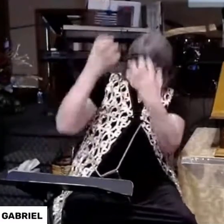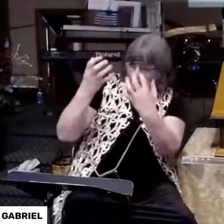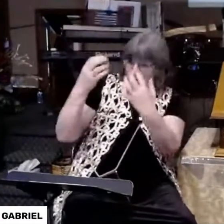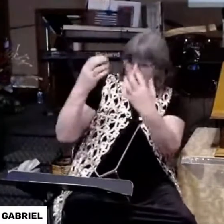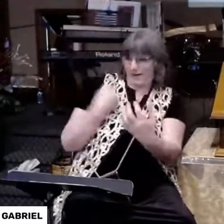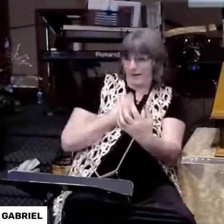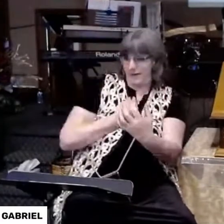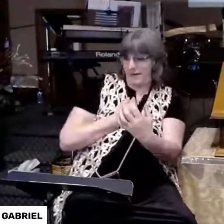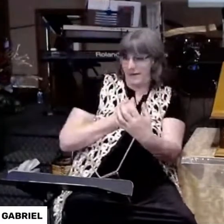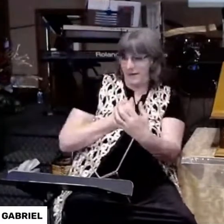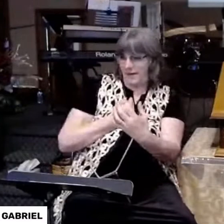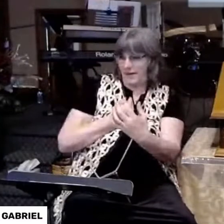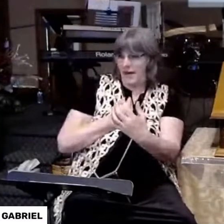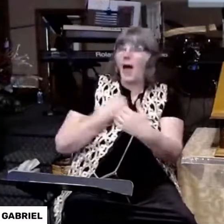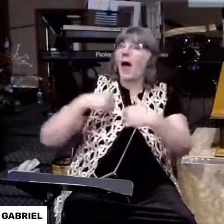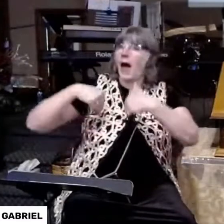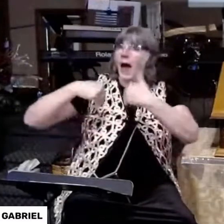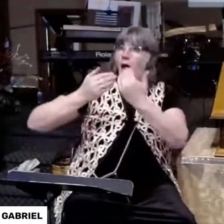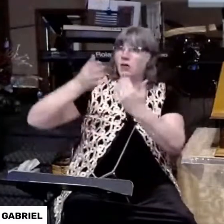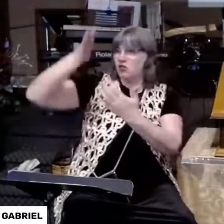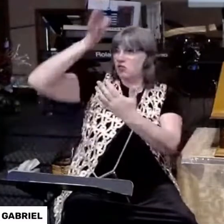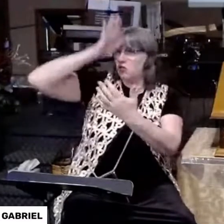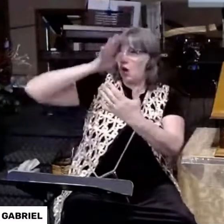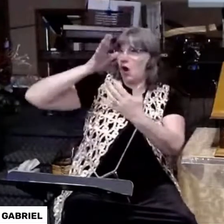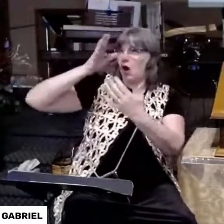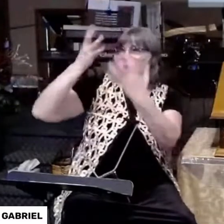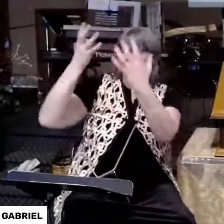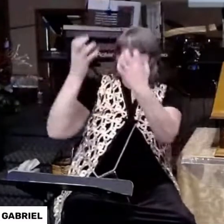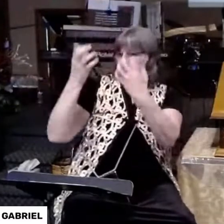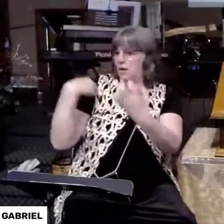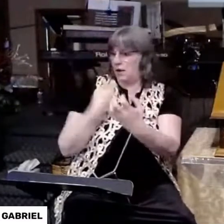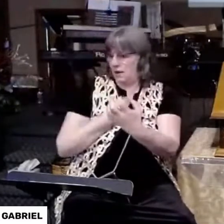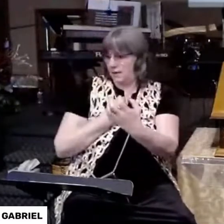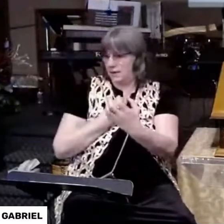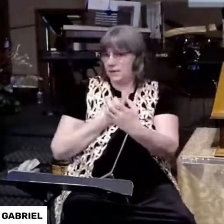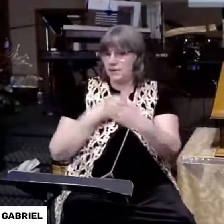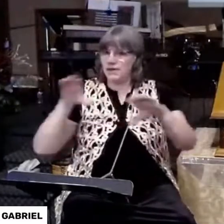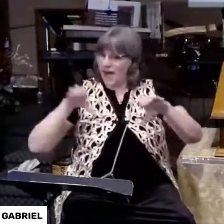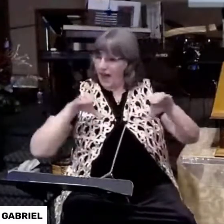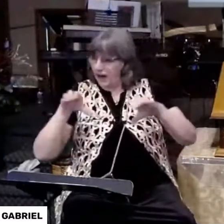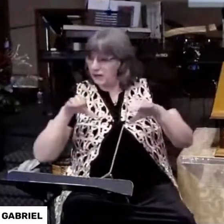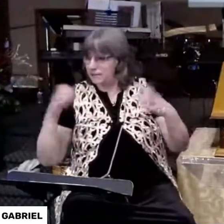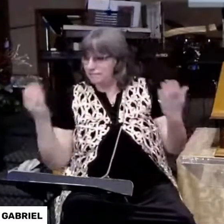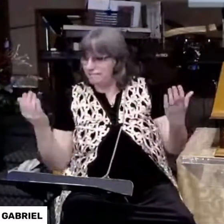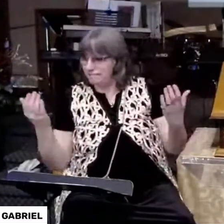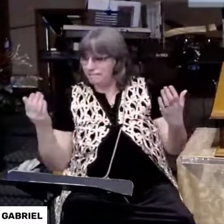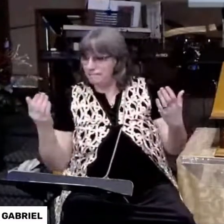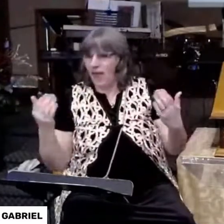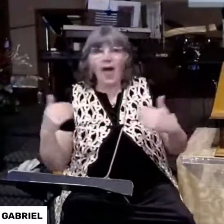He teaches us in the Torah. To fear the Lord is to do what is right, because you know we know He rewards us